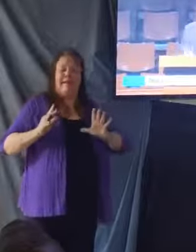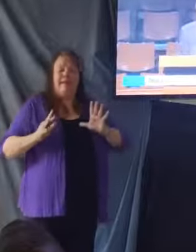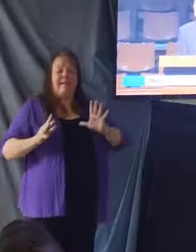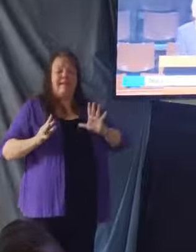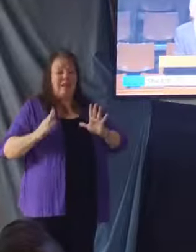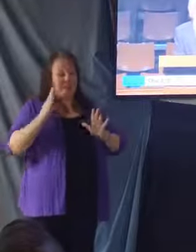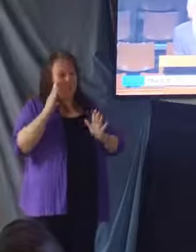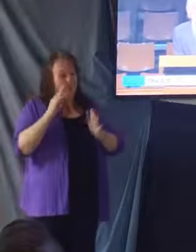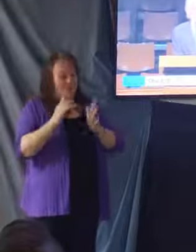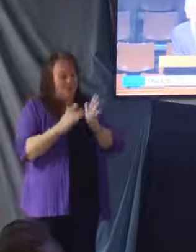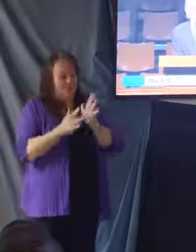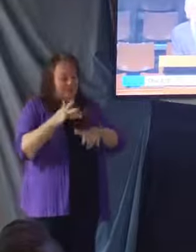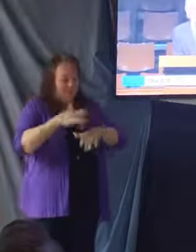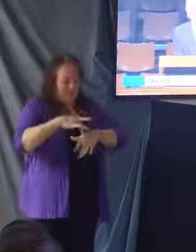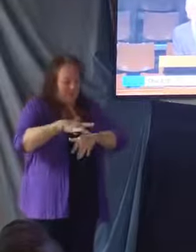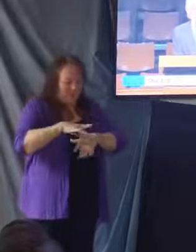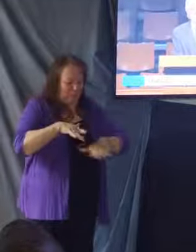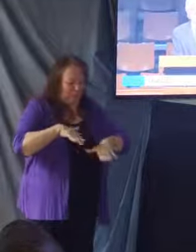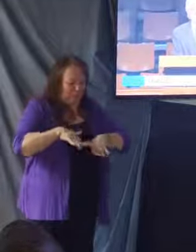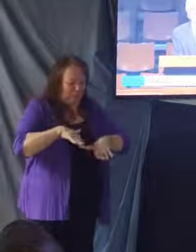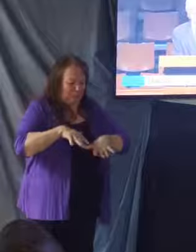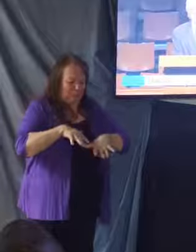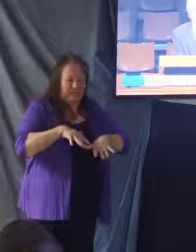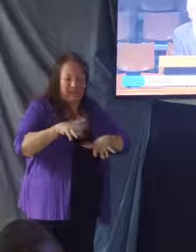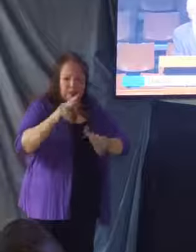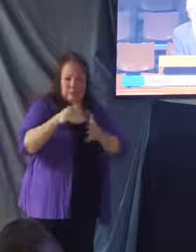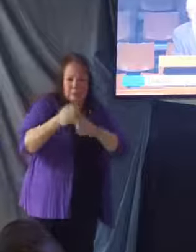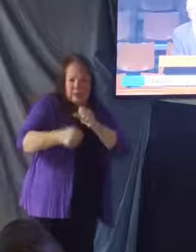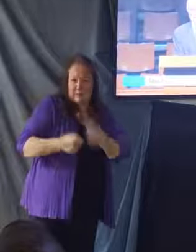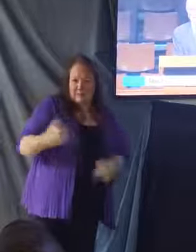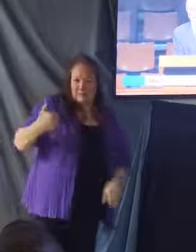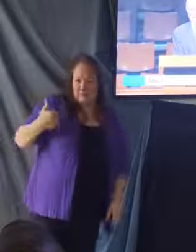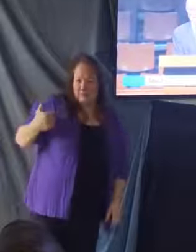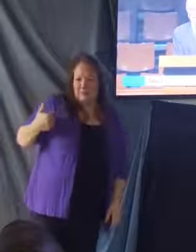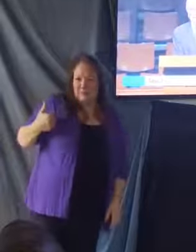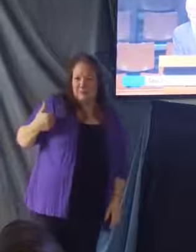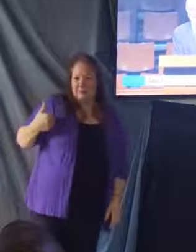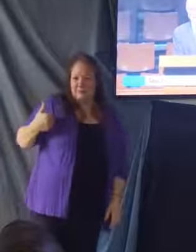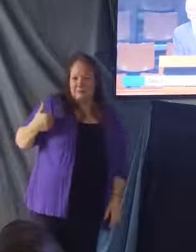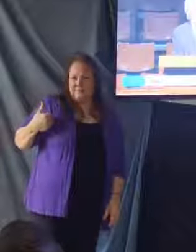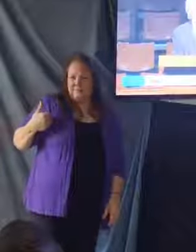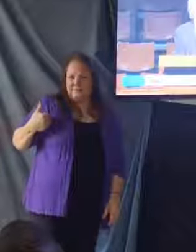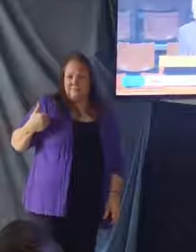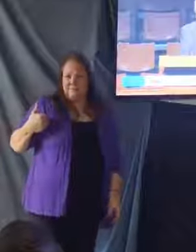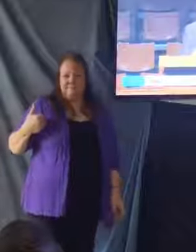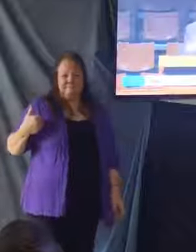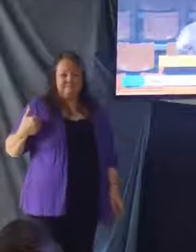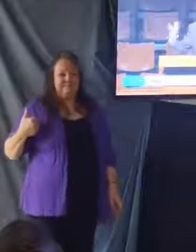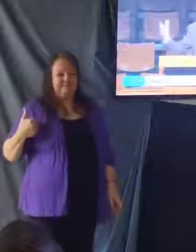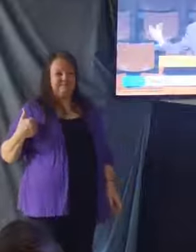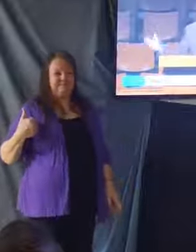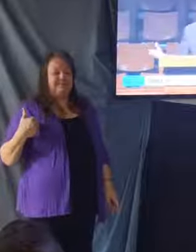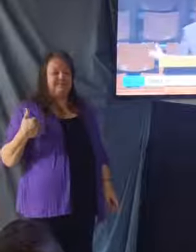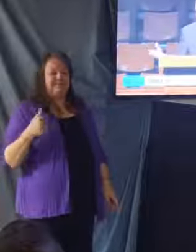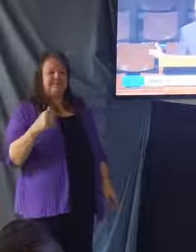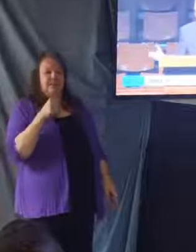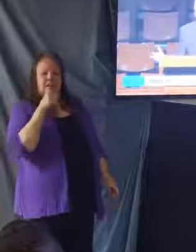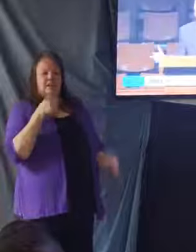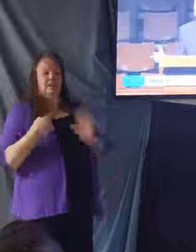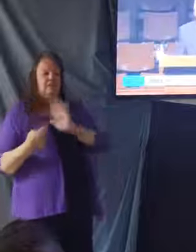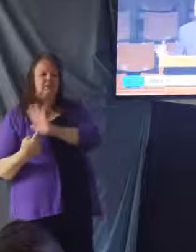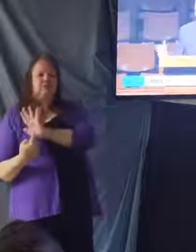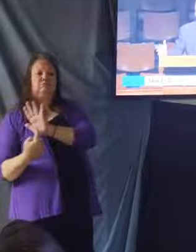You know, when Christ walked the earth 2,000 years ago, you know, there wasn't the